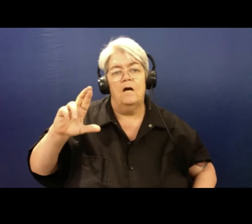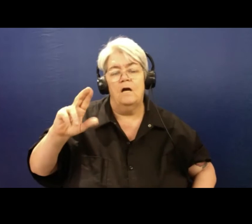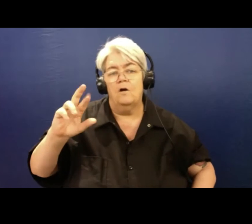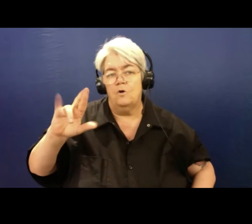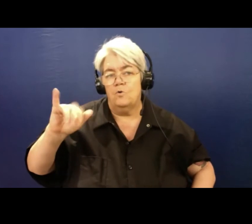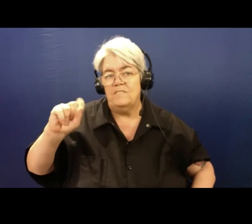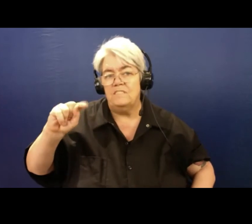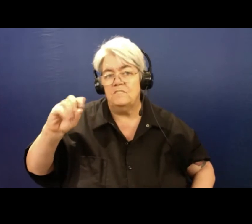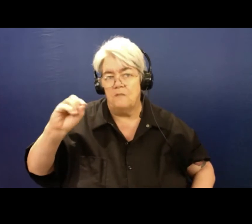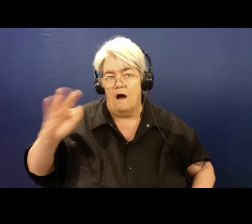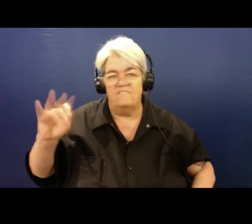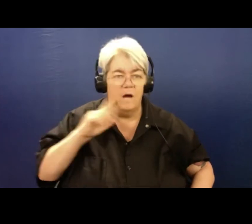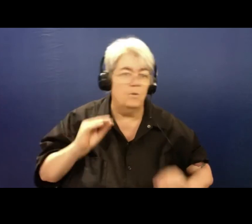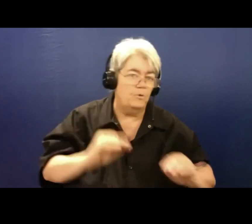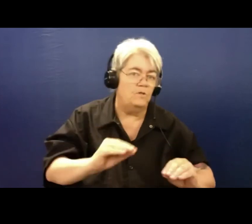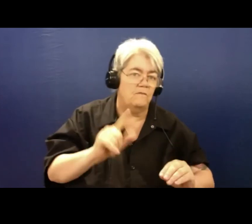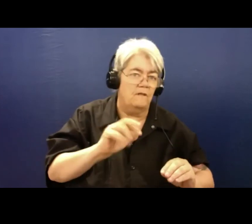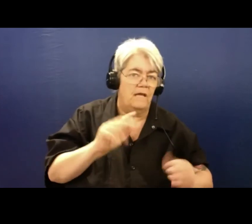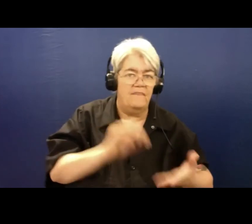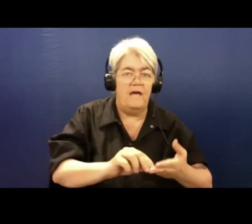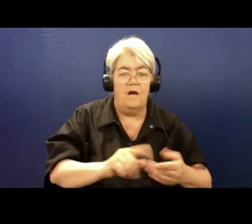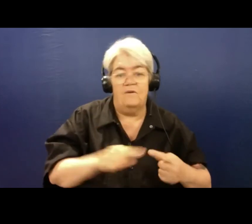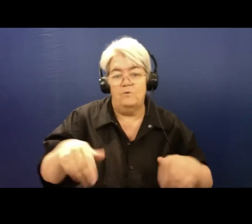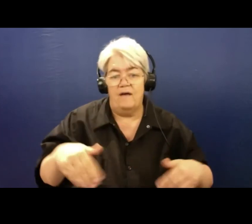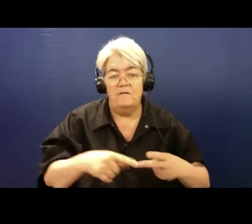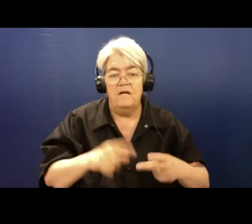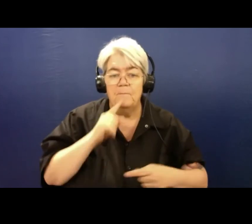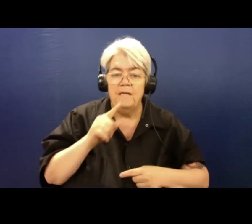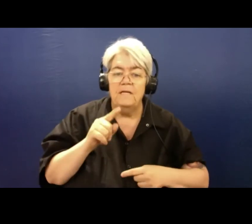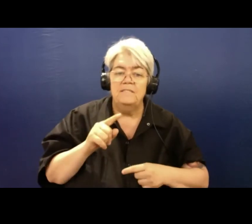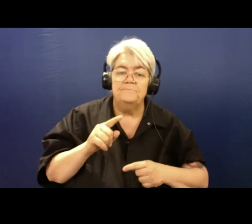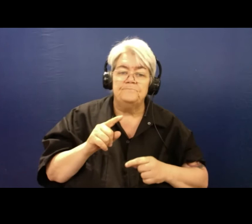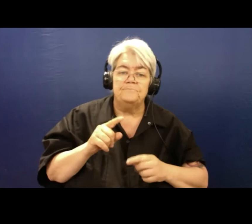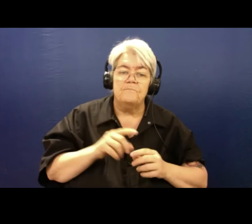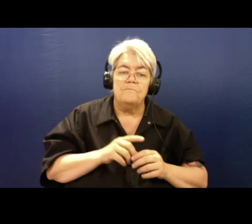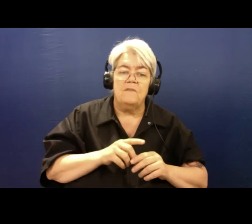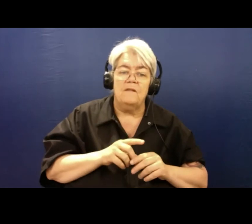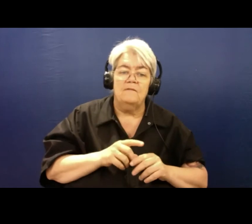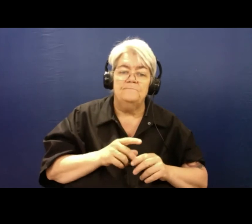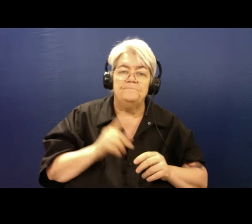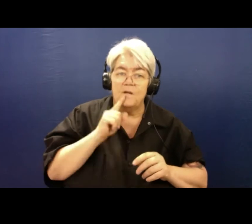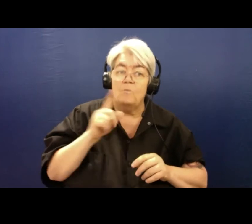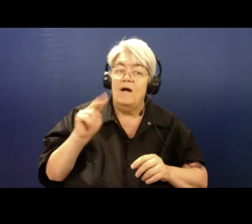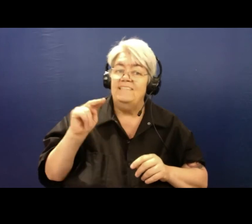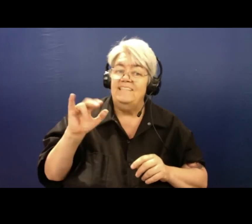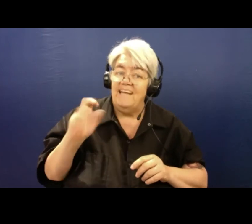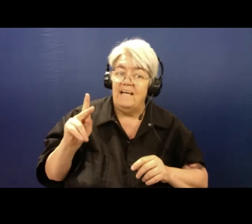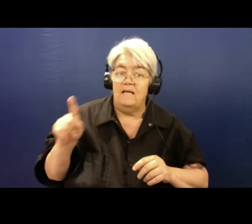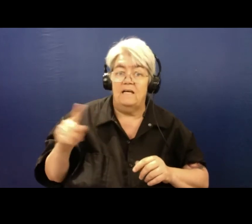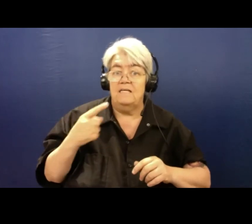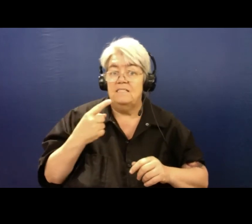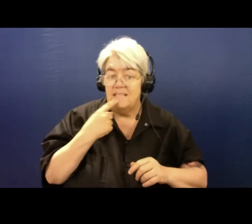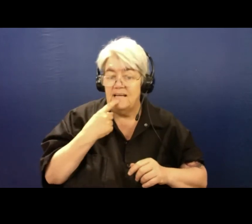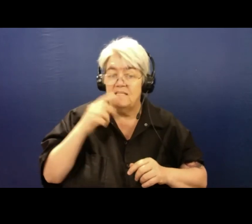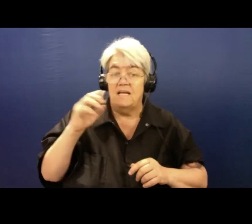I can put it in if nobody else has. But the point that Nick is making is that, as